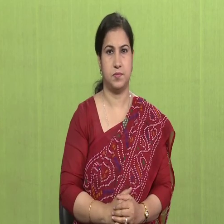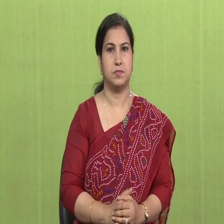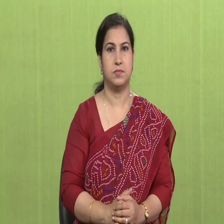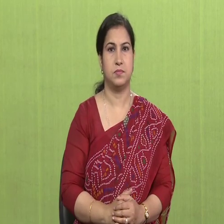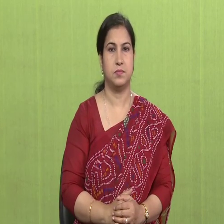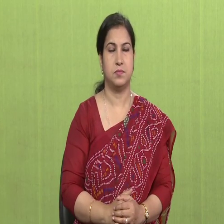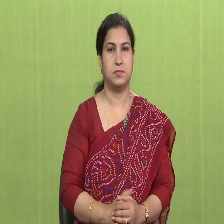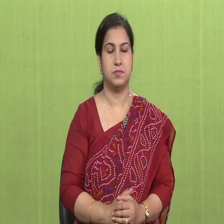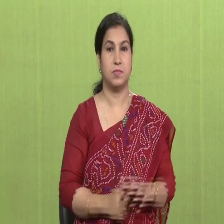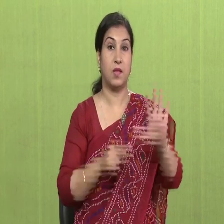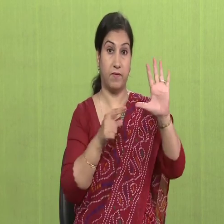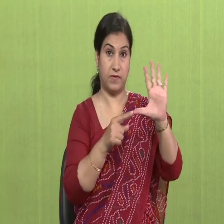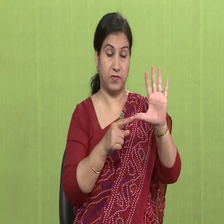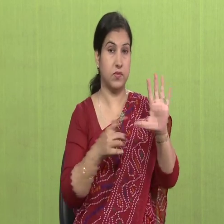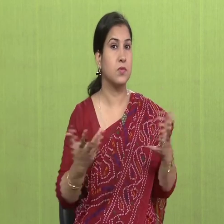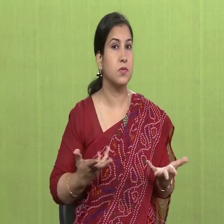The fifth point is